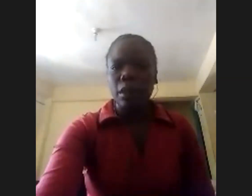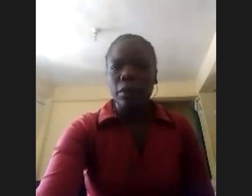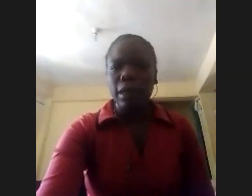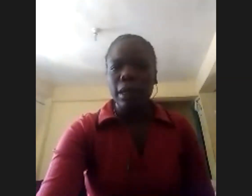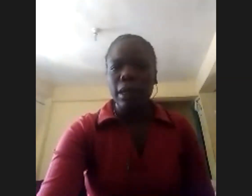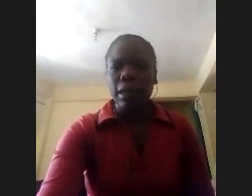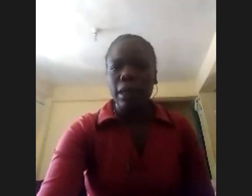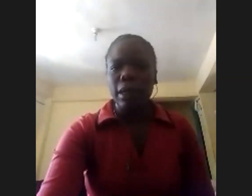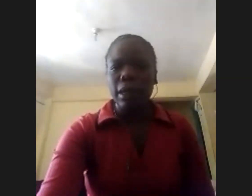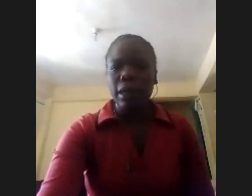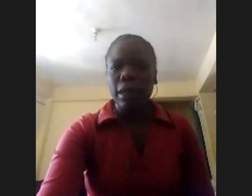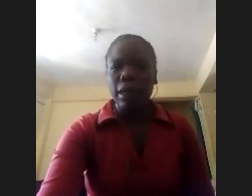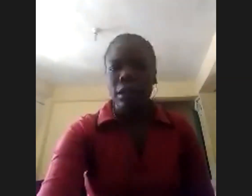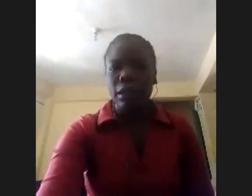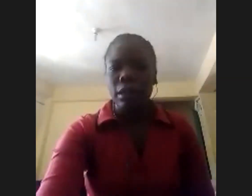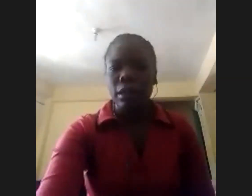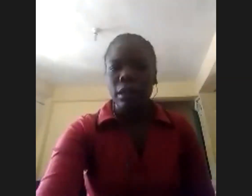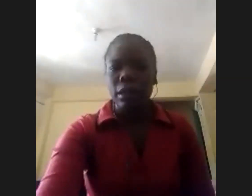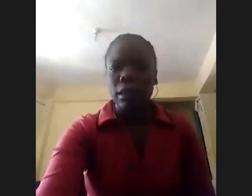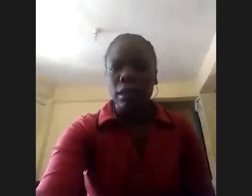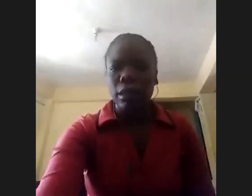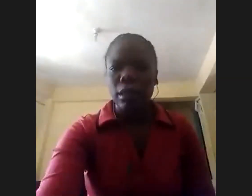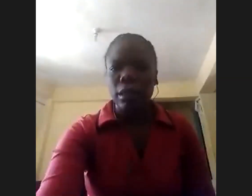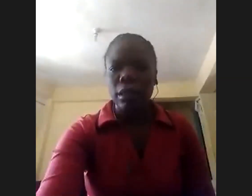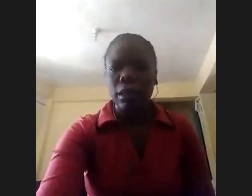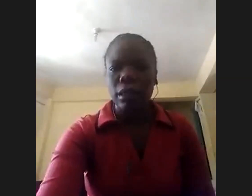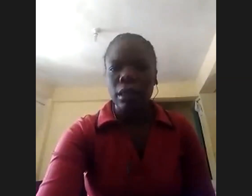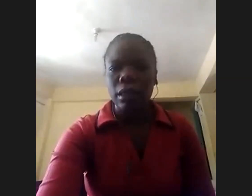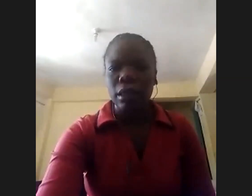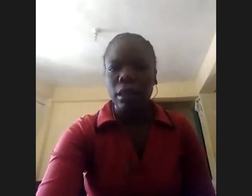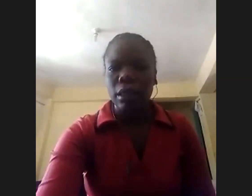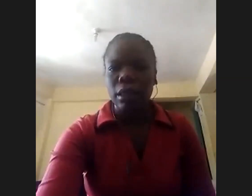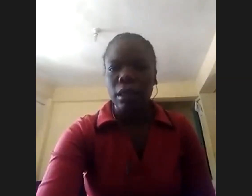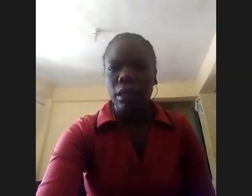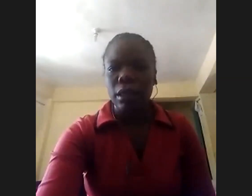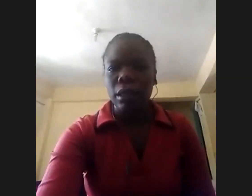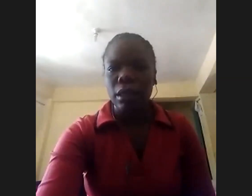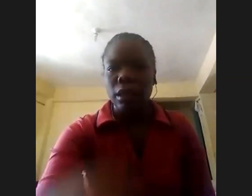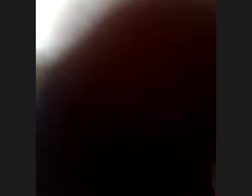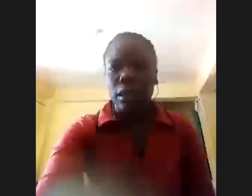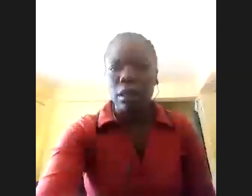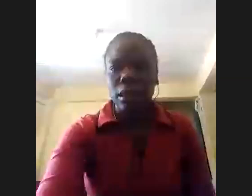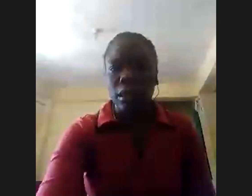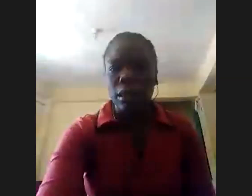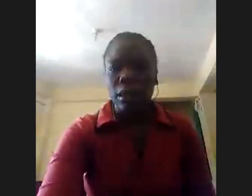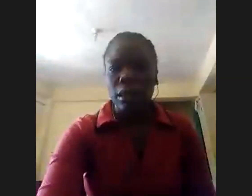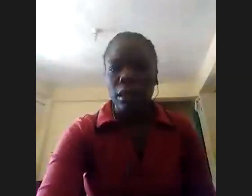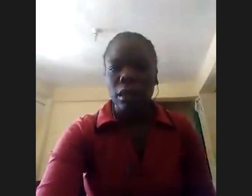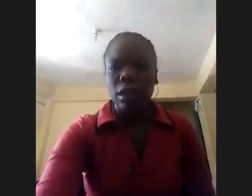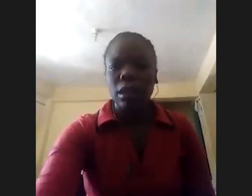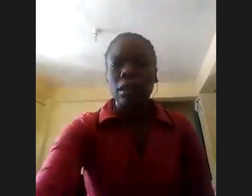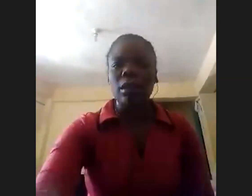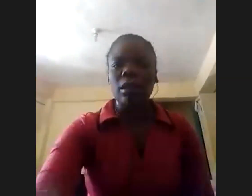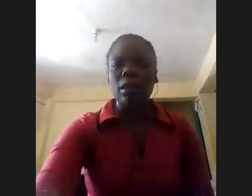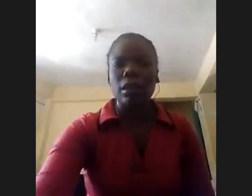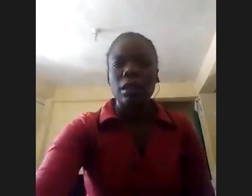was saying, as I've said, I'm Mercy, a medical officer intern in Kijabe, and today's topic is about my health, my choice,